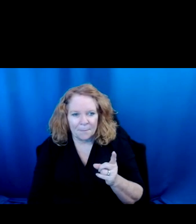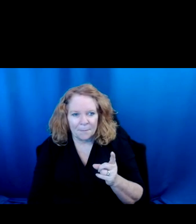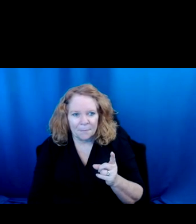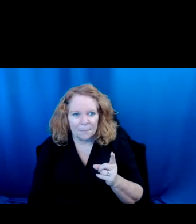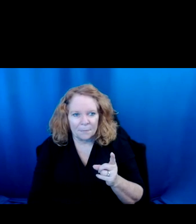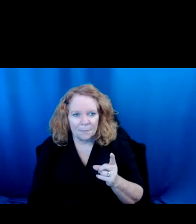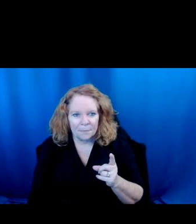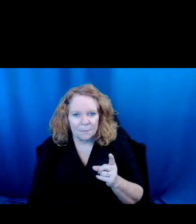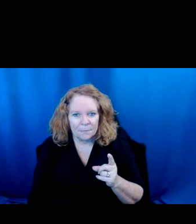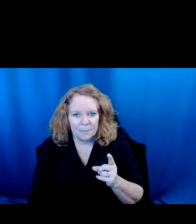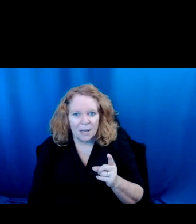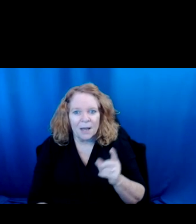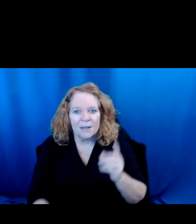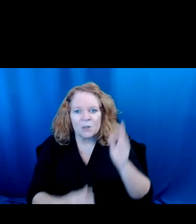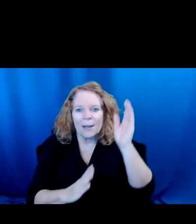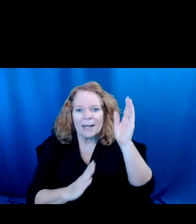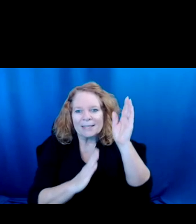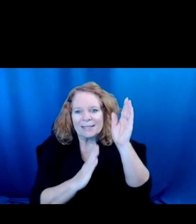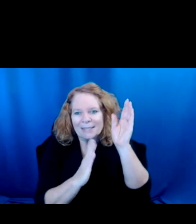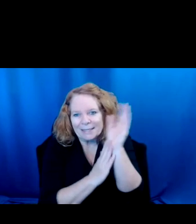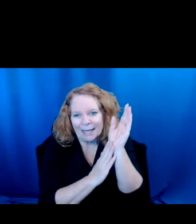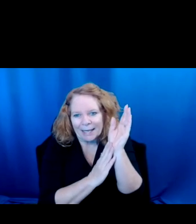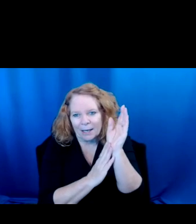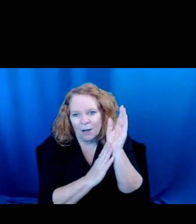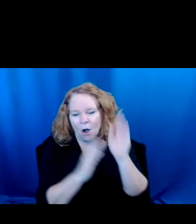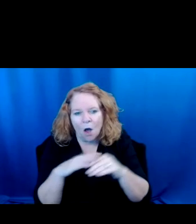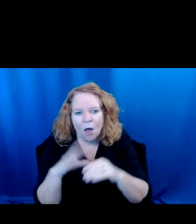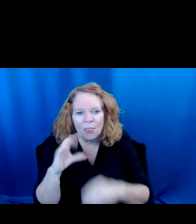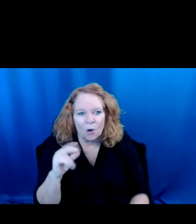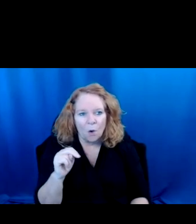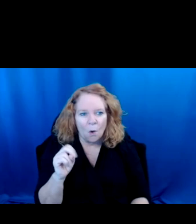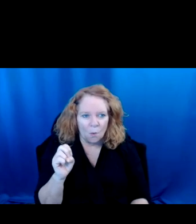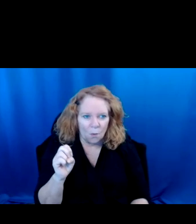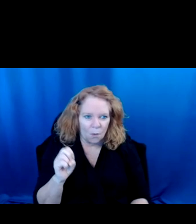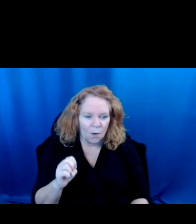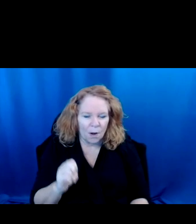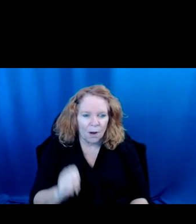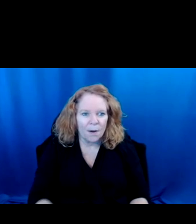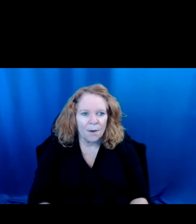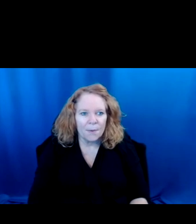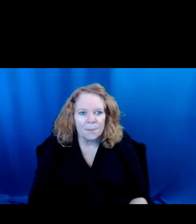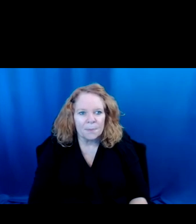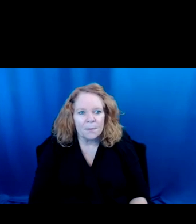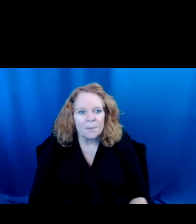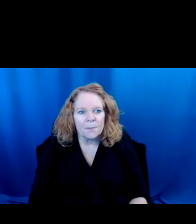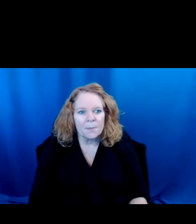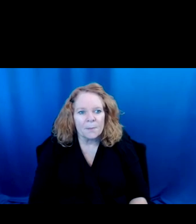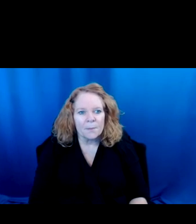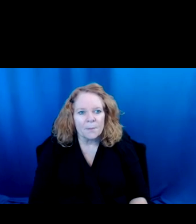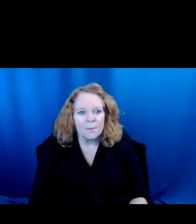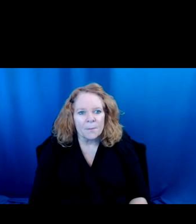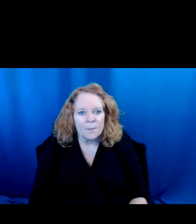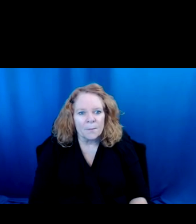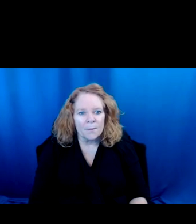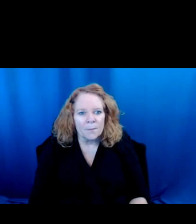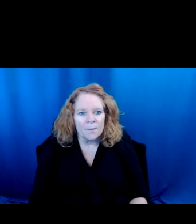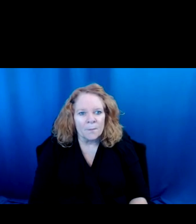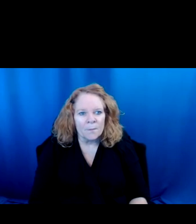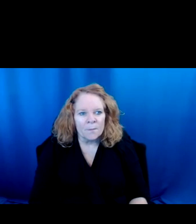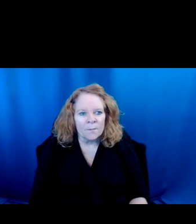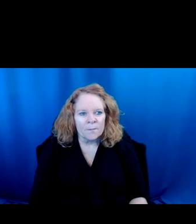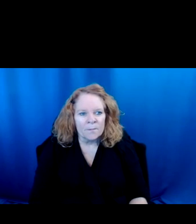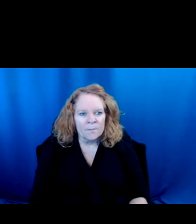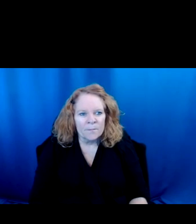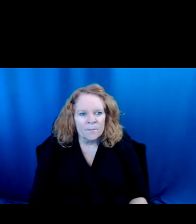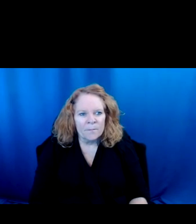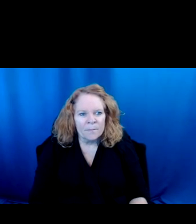stick that to the top of the cone. I'm just going to overlap it a little bit. Let's just get rid of those so I've not got too much.